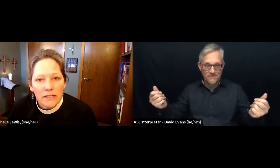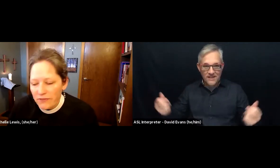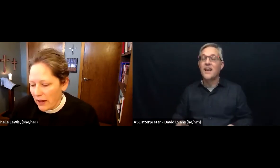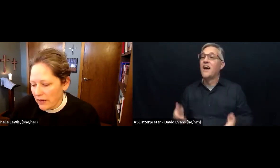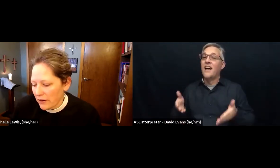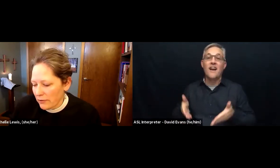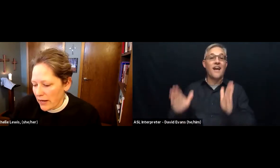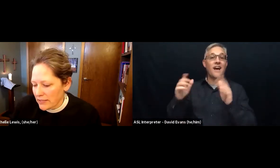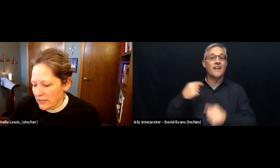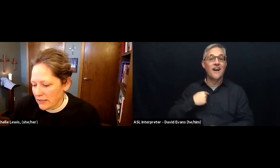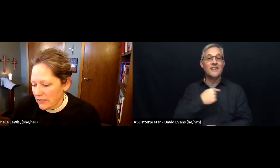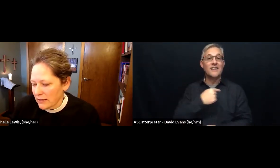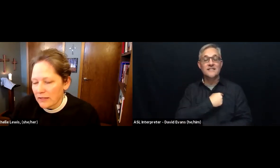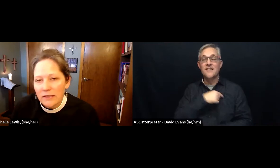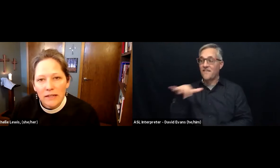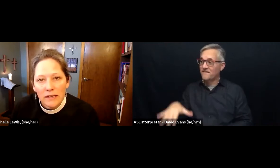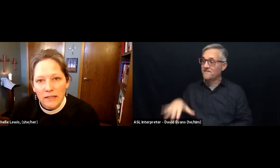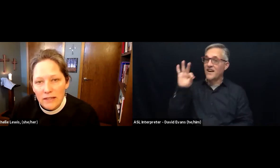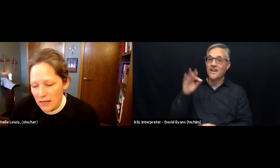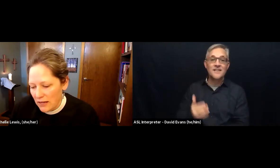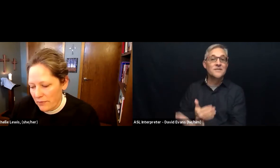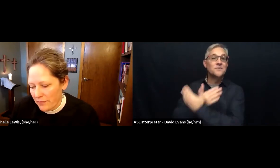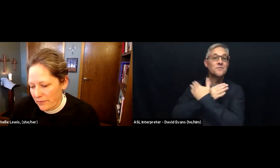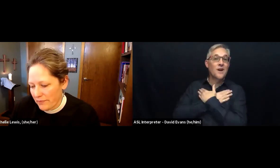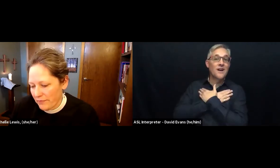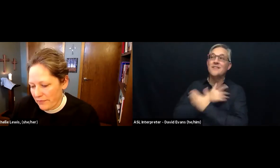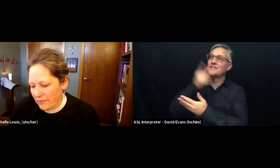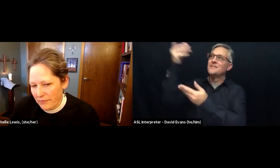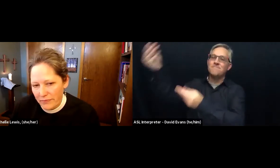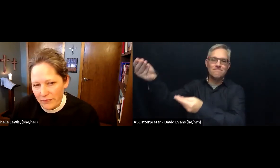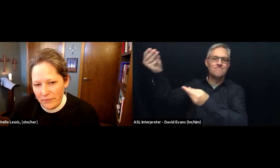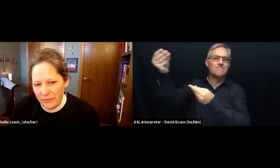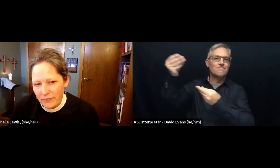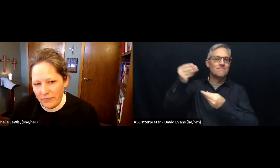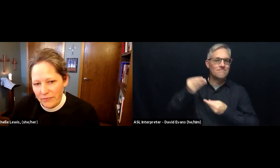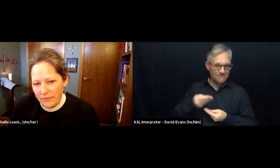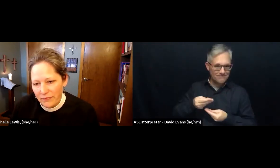Let us find our rest in thee."